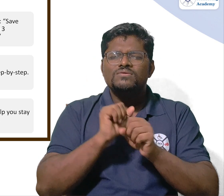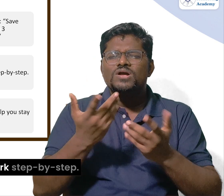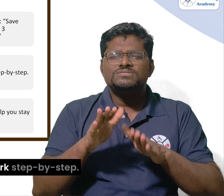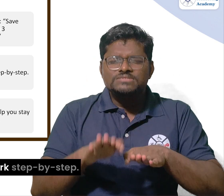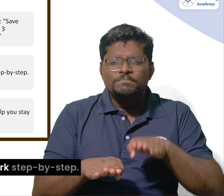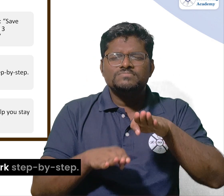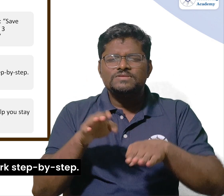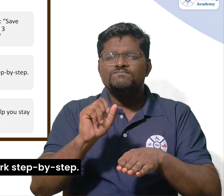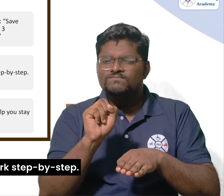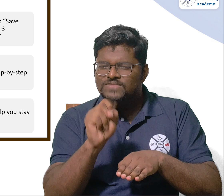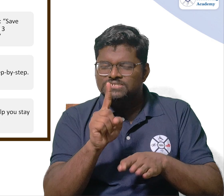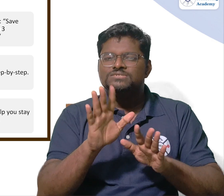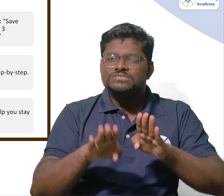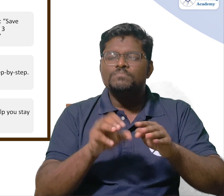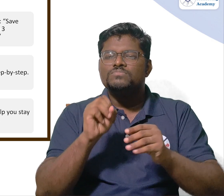Work step by step.